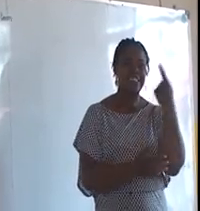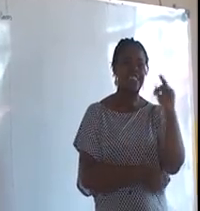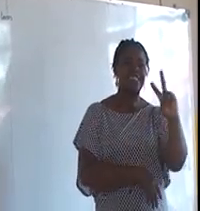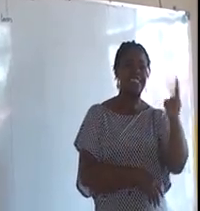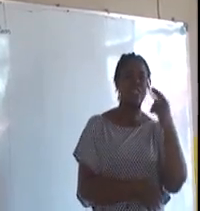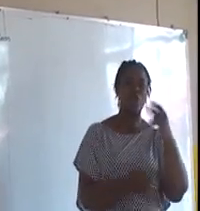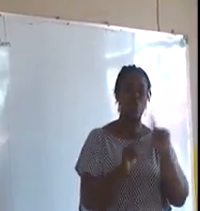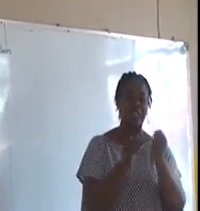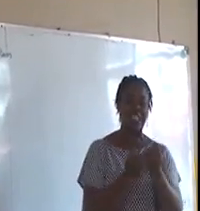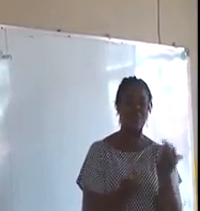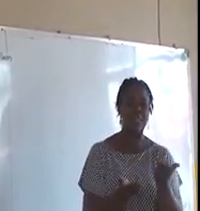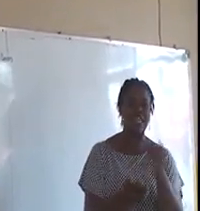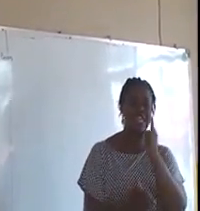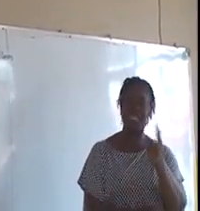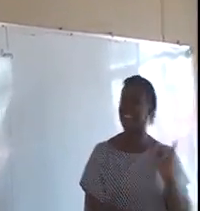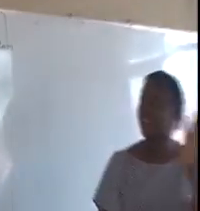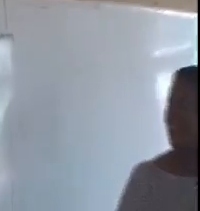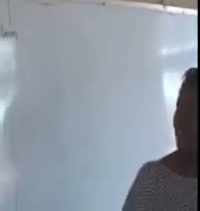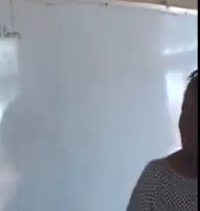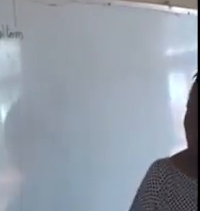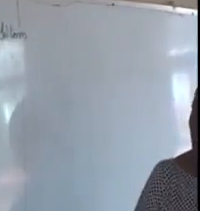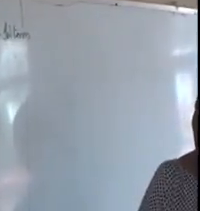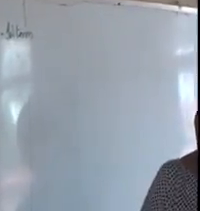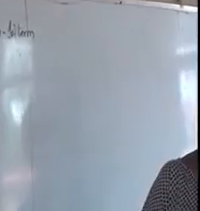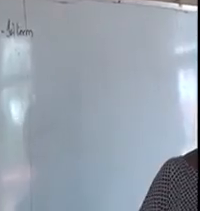is 5. We have 5